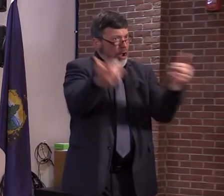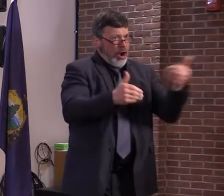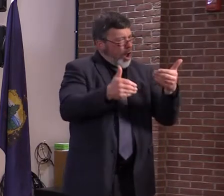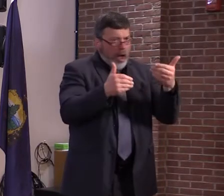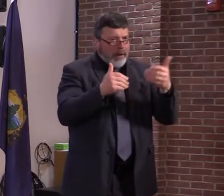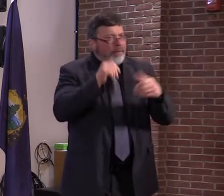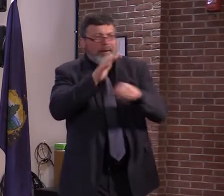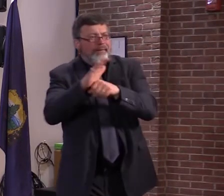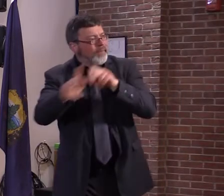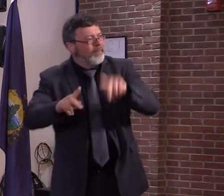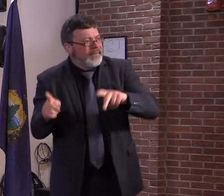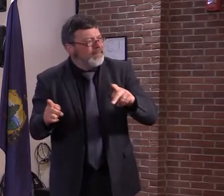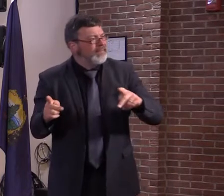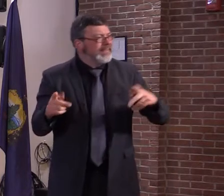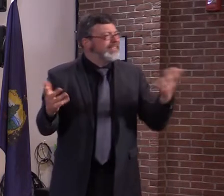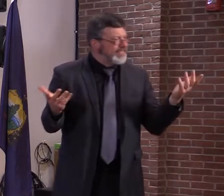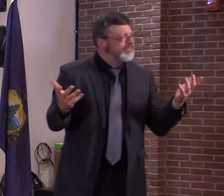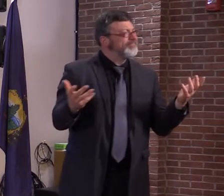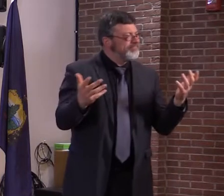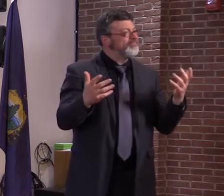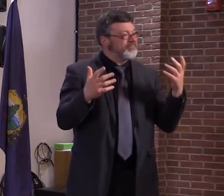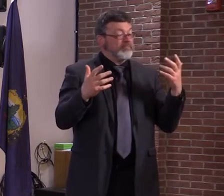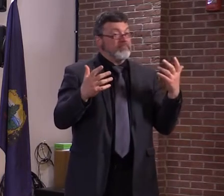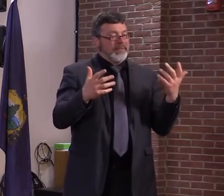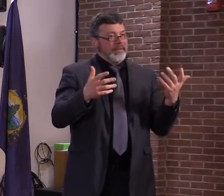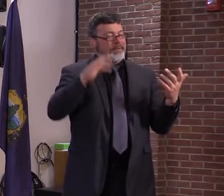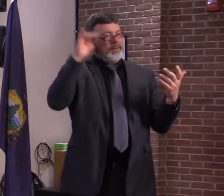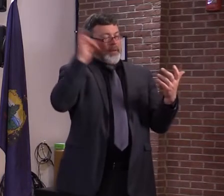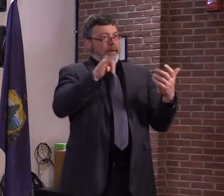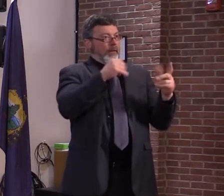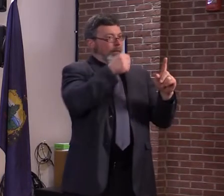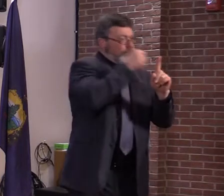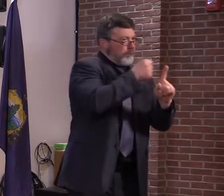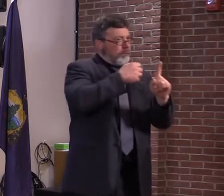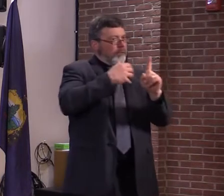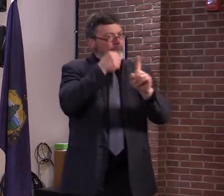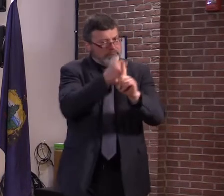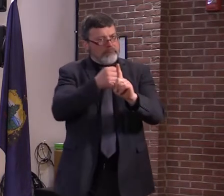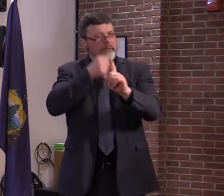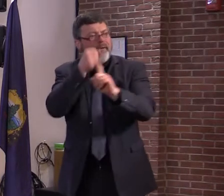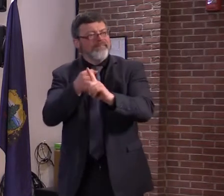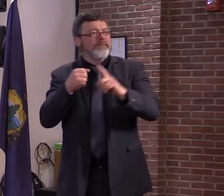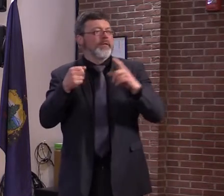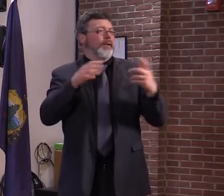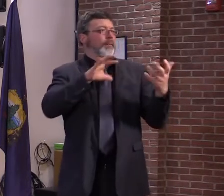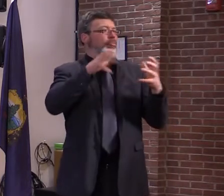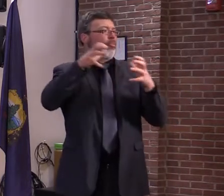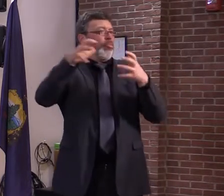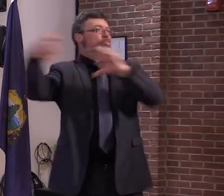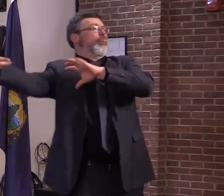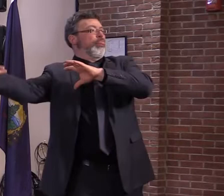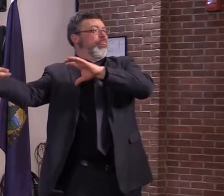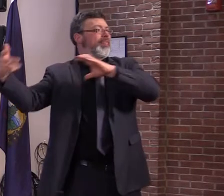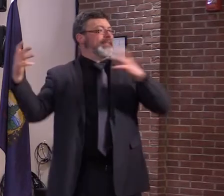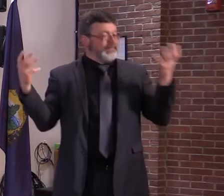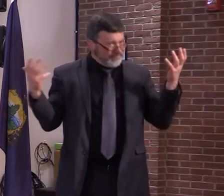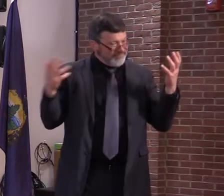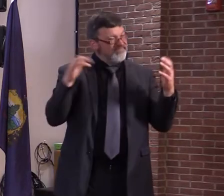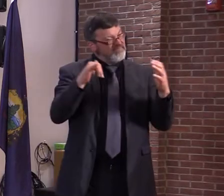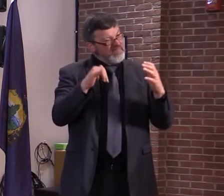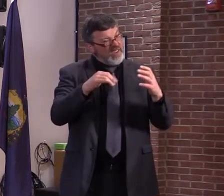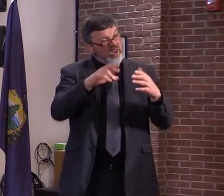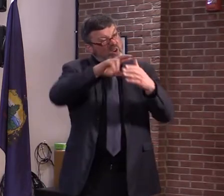or imperfect storm that's really affecting the cost of living. We had a problem before